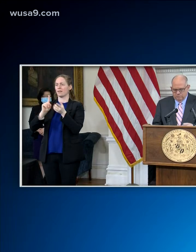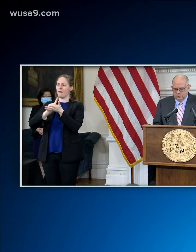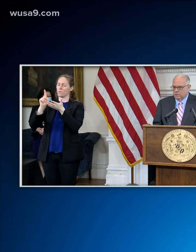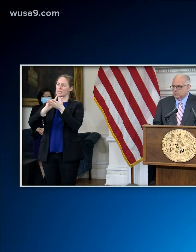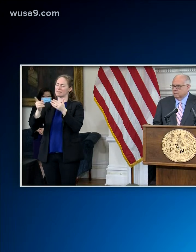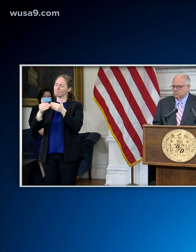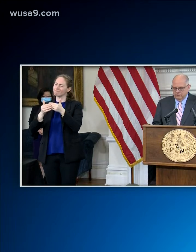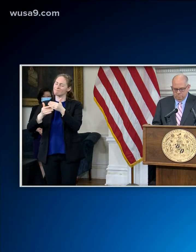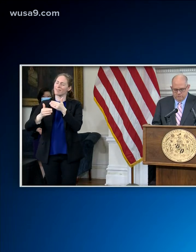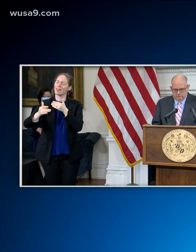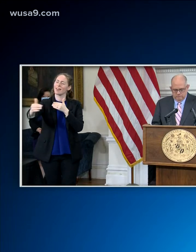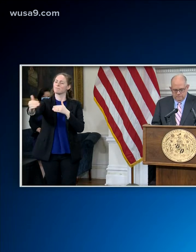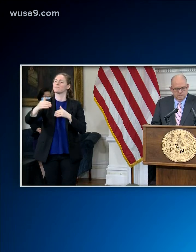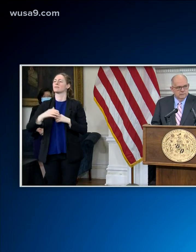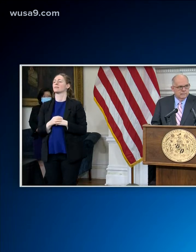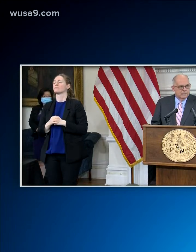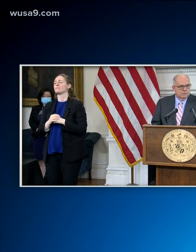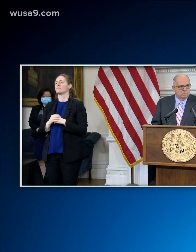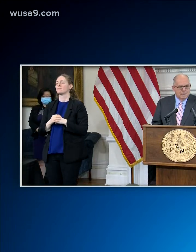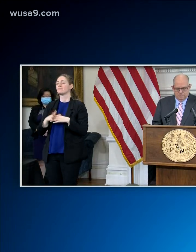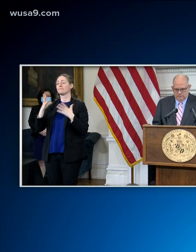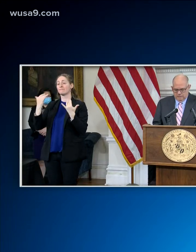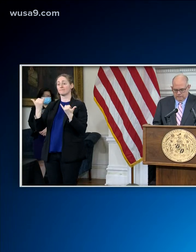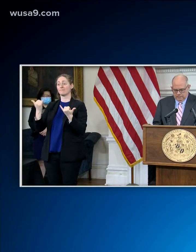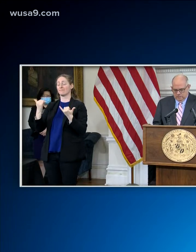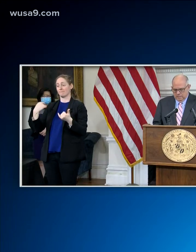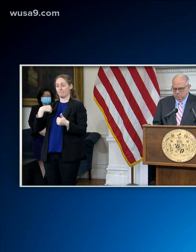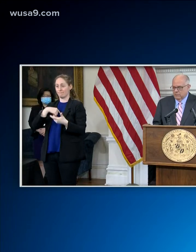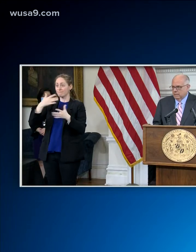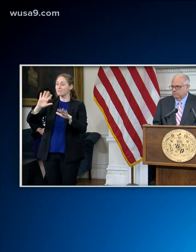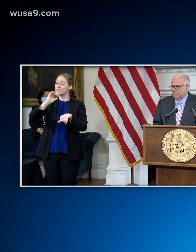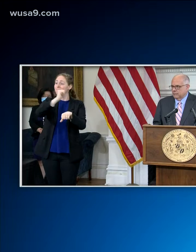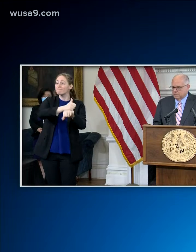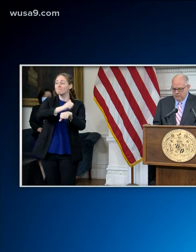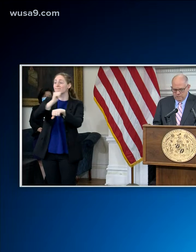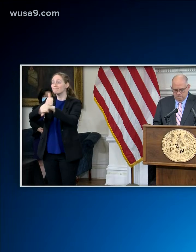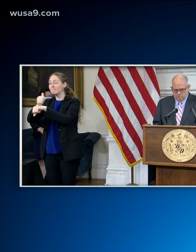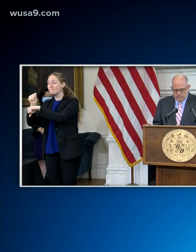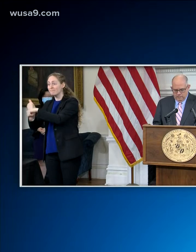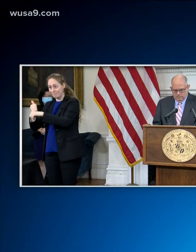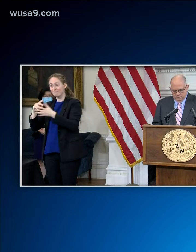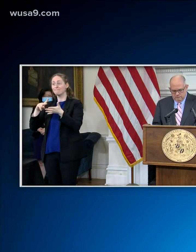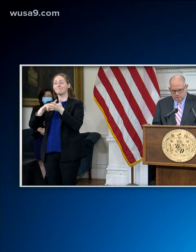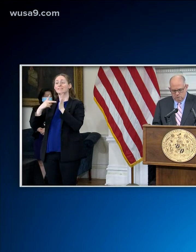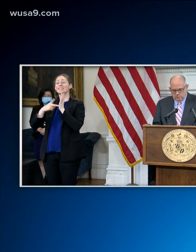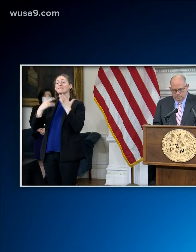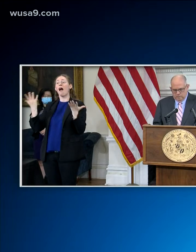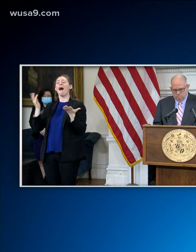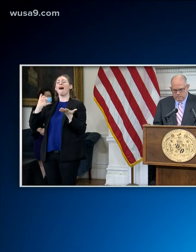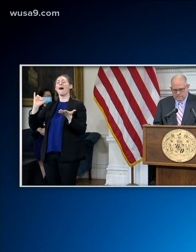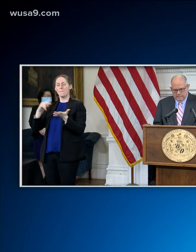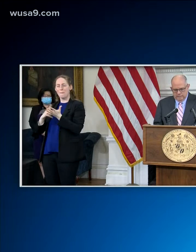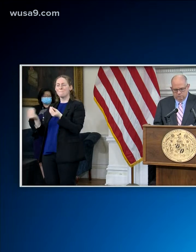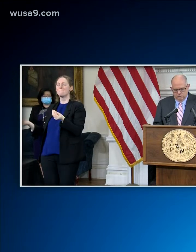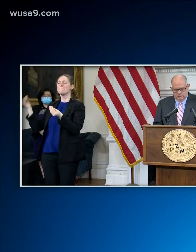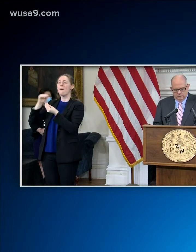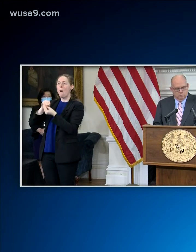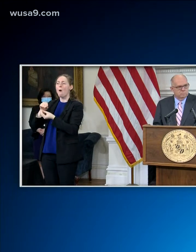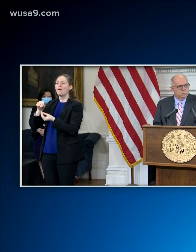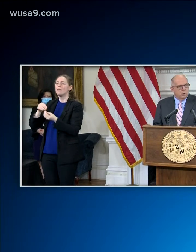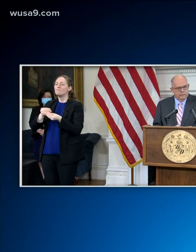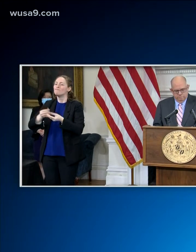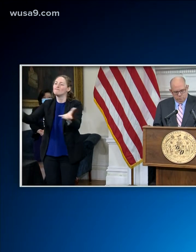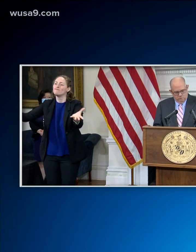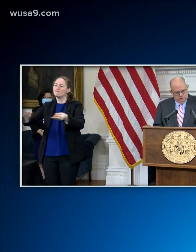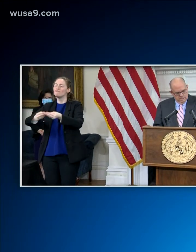robust infrastructure that we have built, our rapidly accelerating vaccination rate, along with the supply increase that